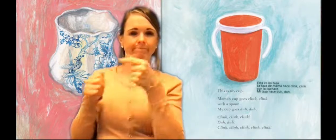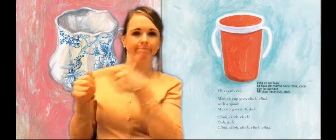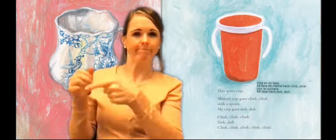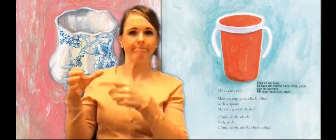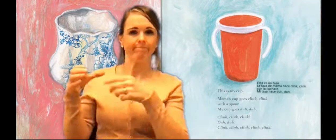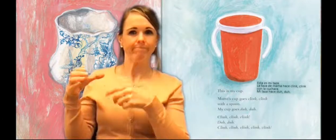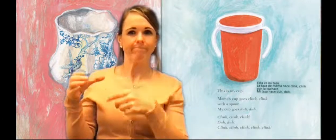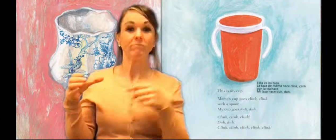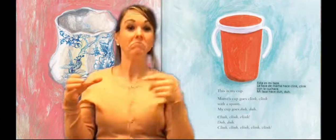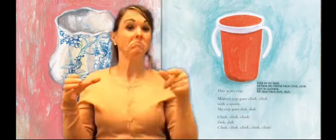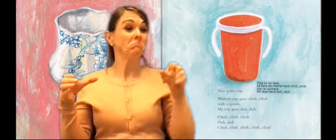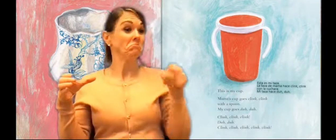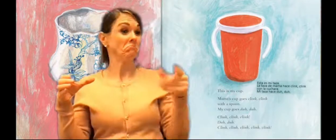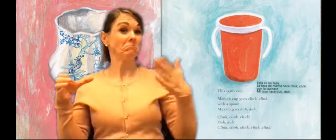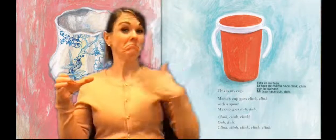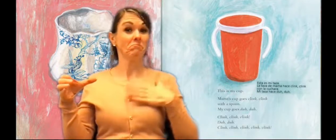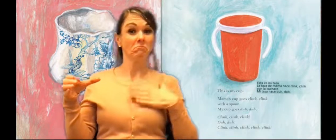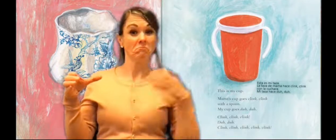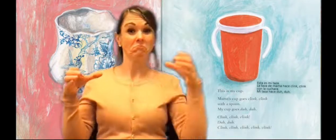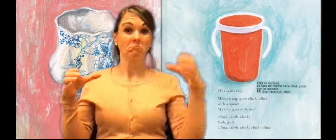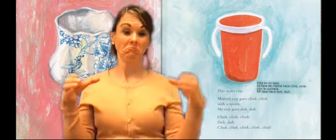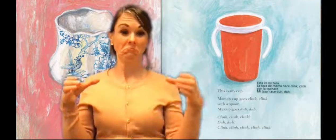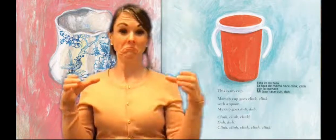Ooh, you have to be careful with it.